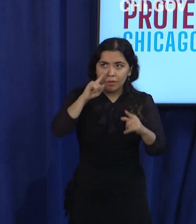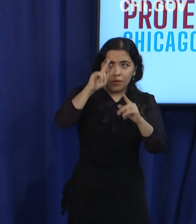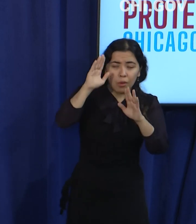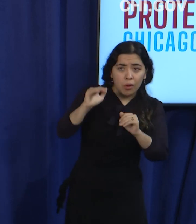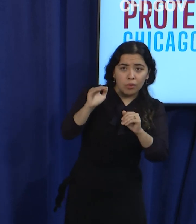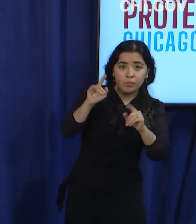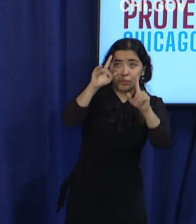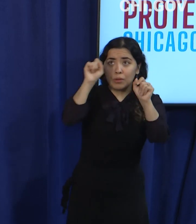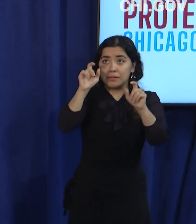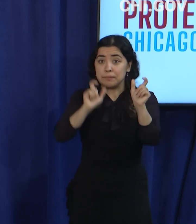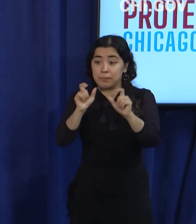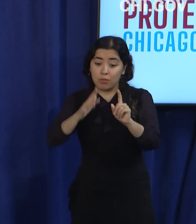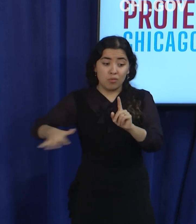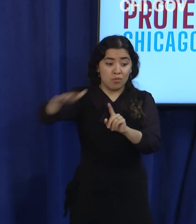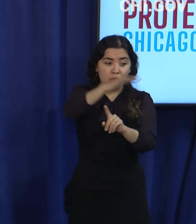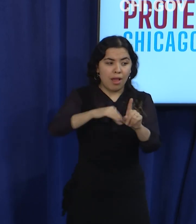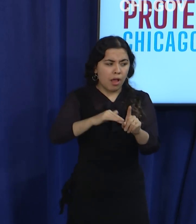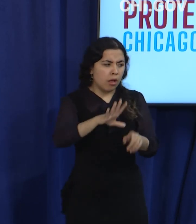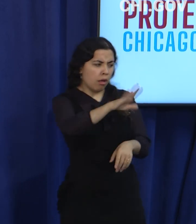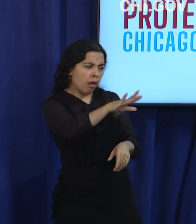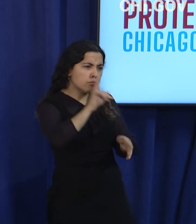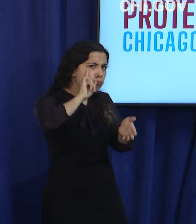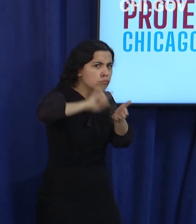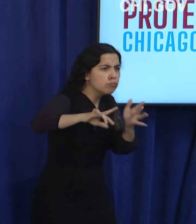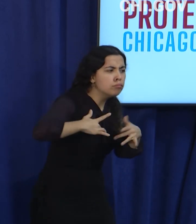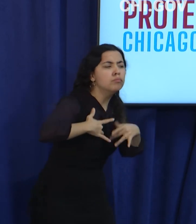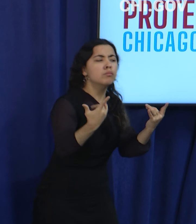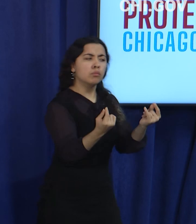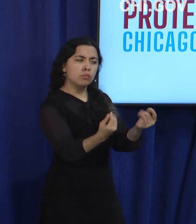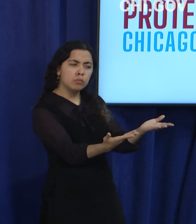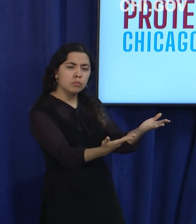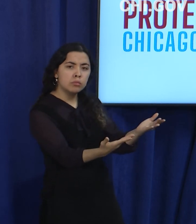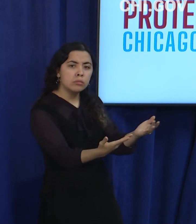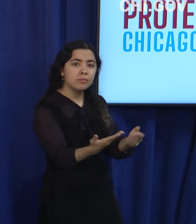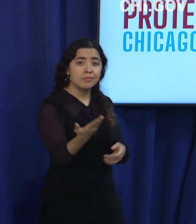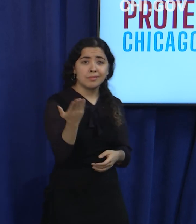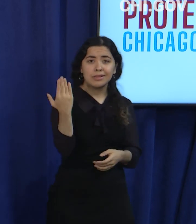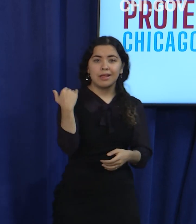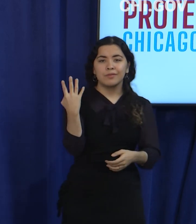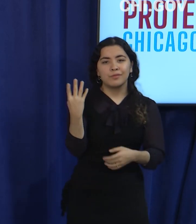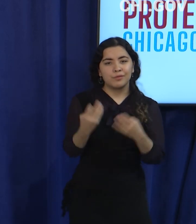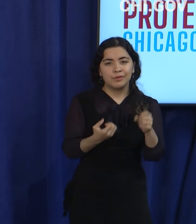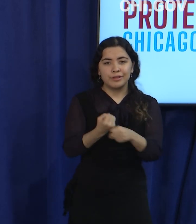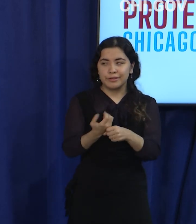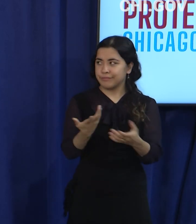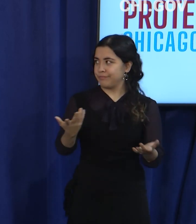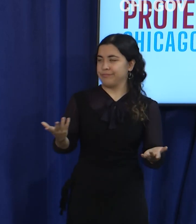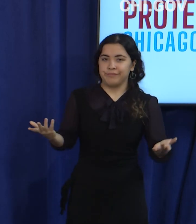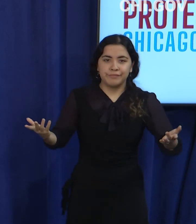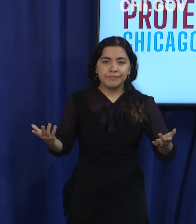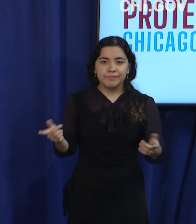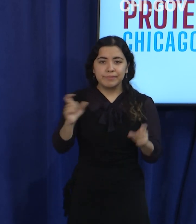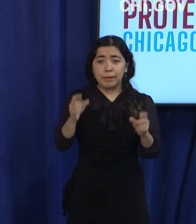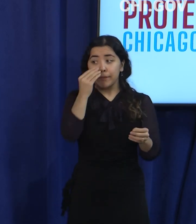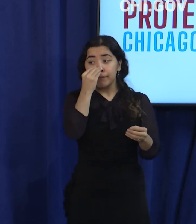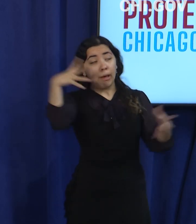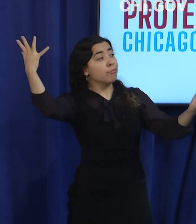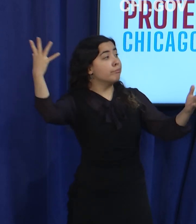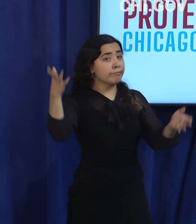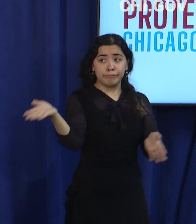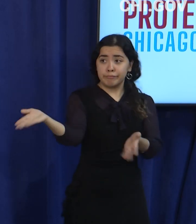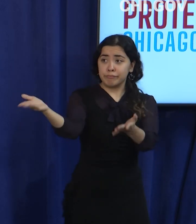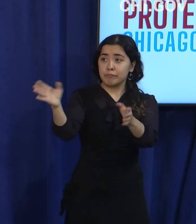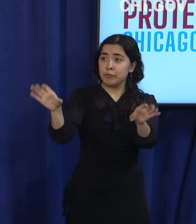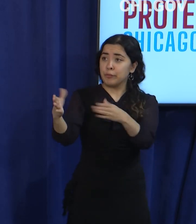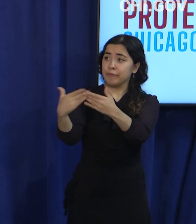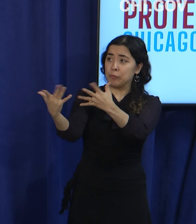are able to check what he does. We haven't seen any evidence of that in the last 4 years. But my focus is on the